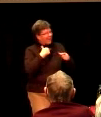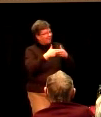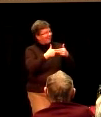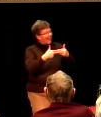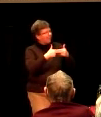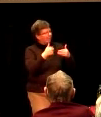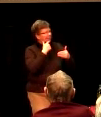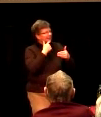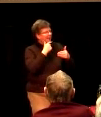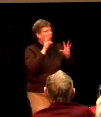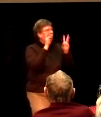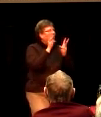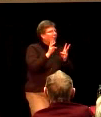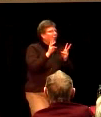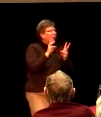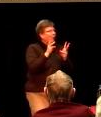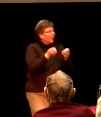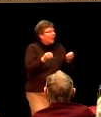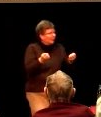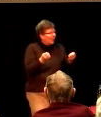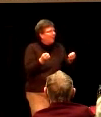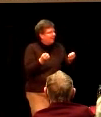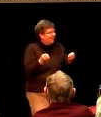the label. I meant to bring one over.